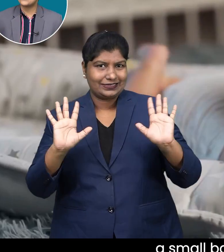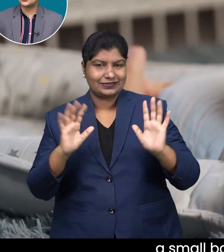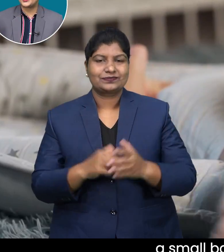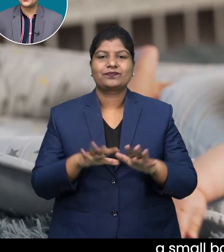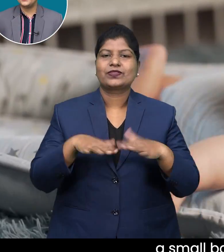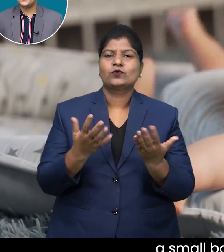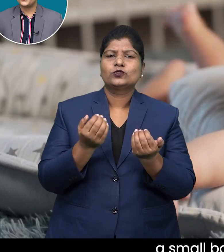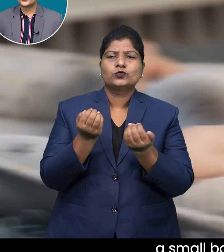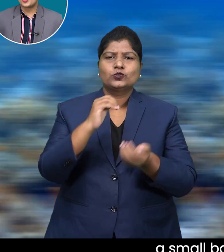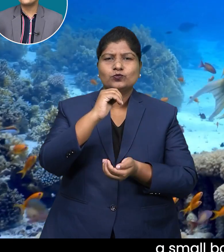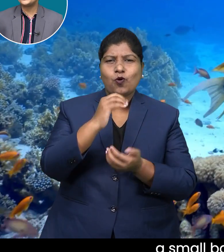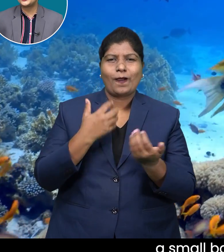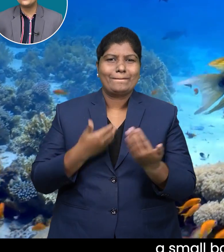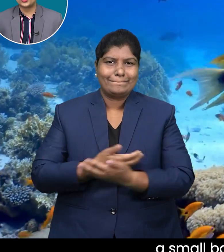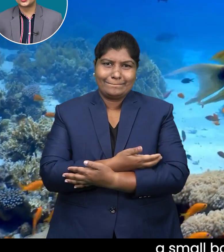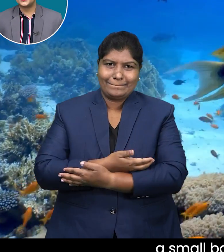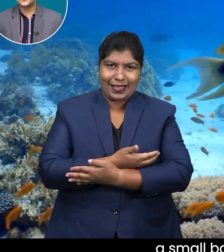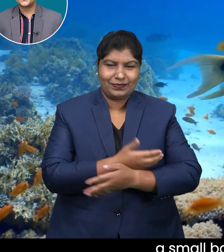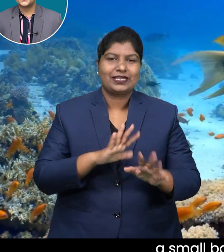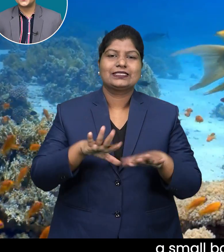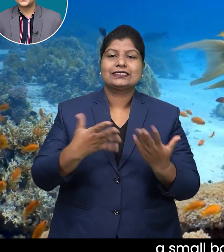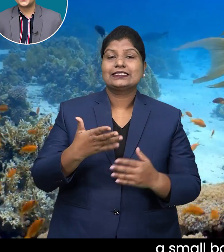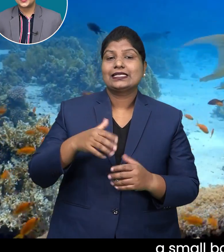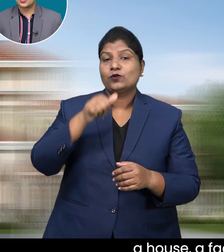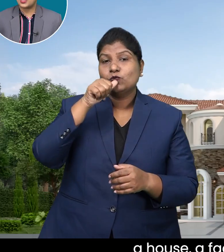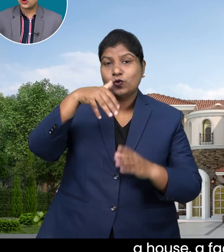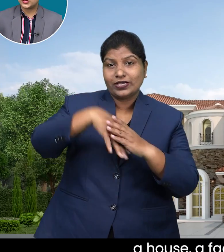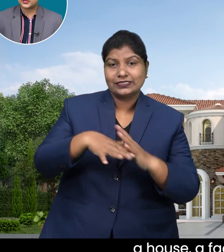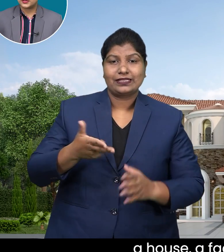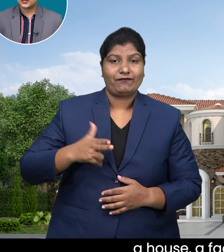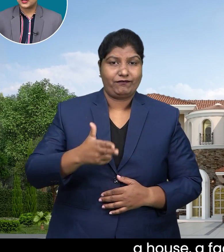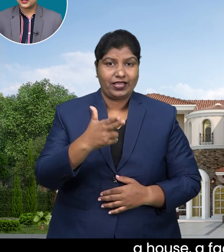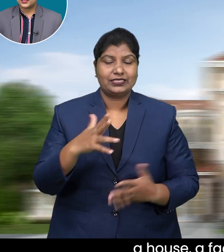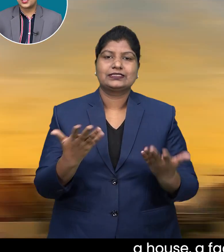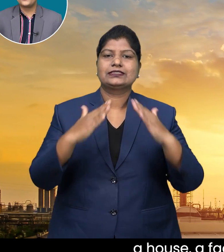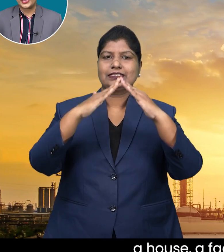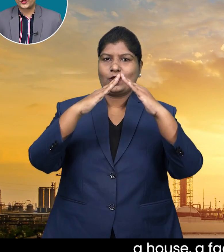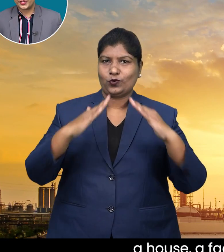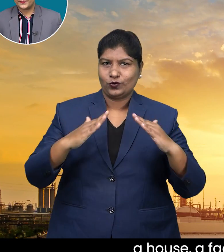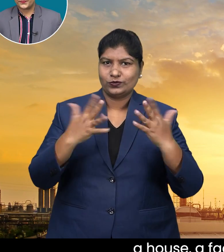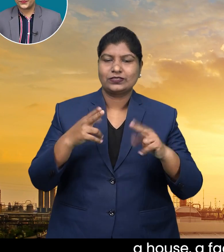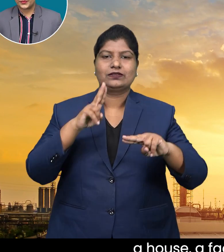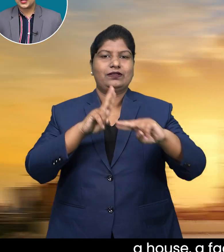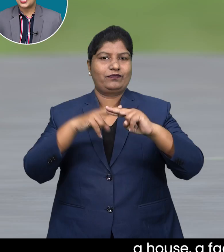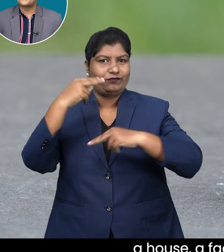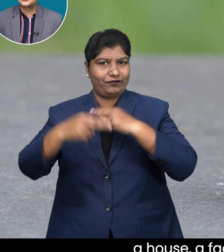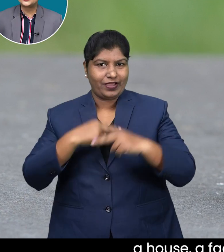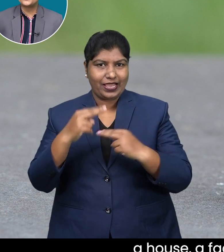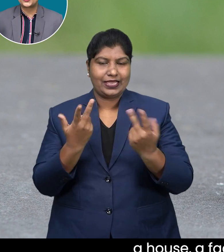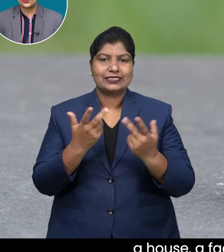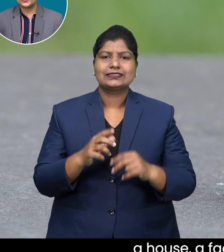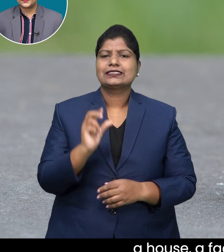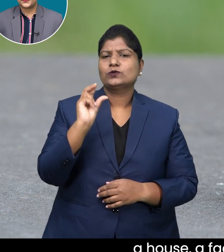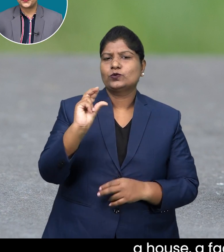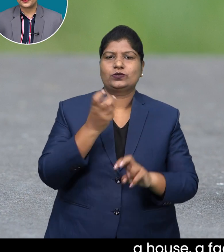a small baby, a fish in water, a house, a factory, a piece